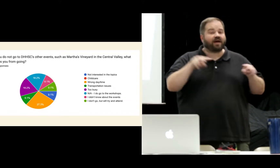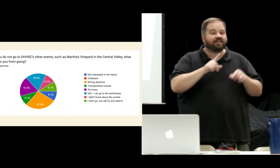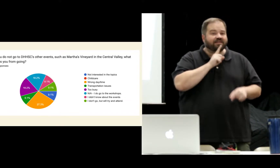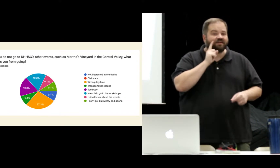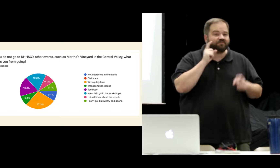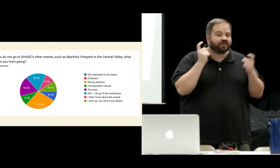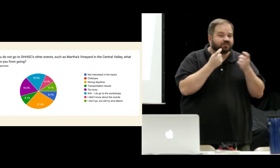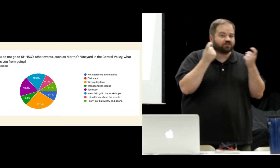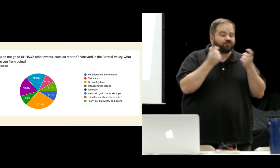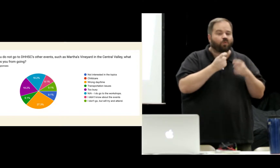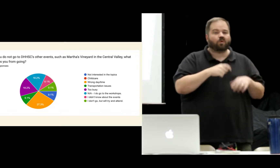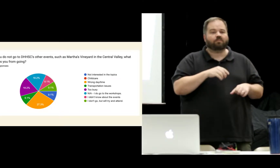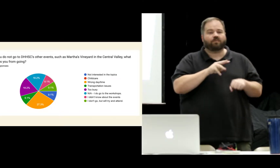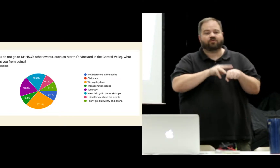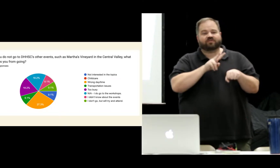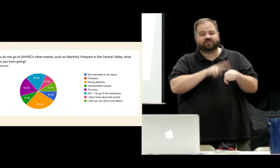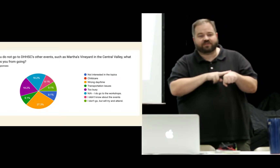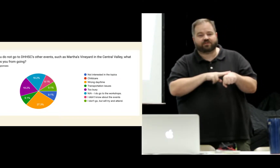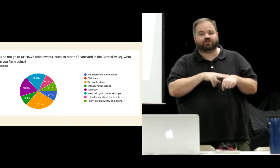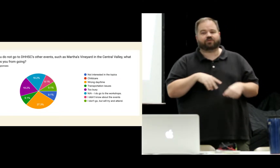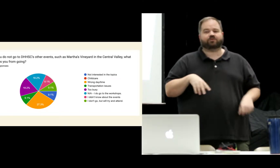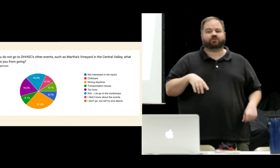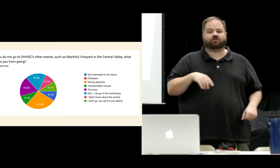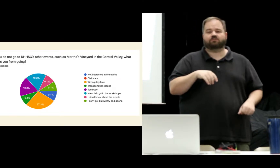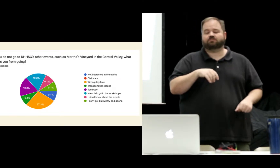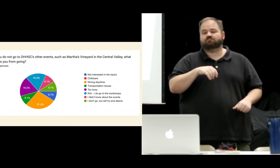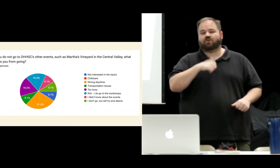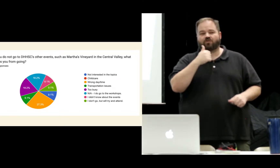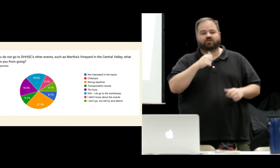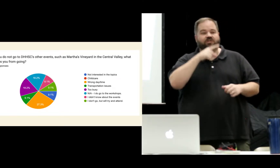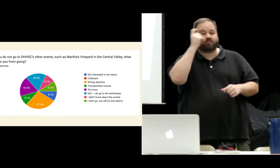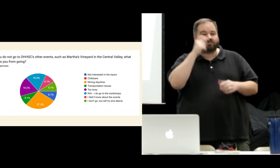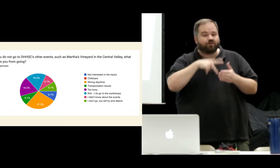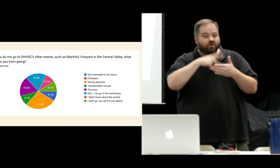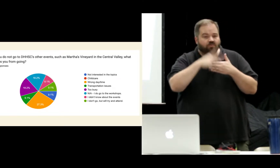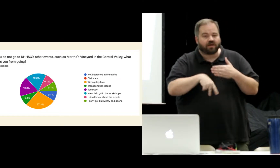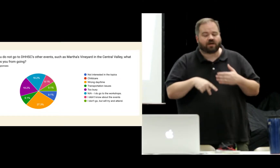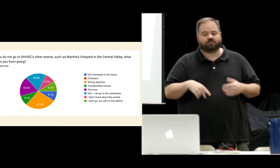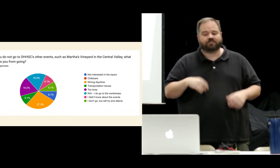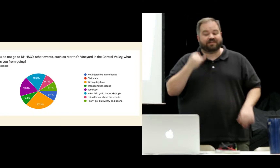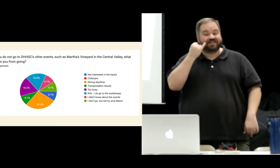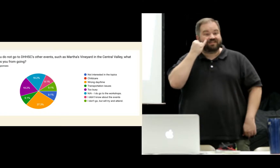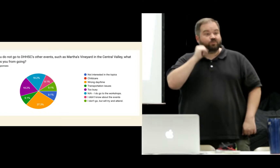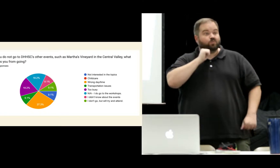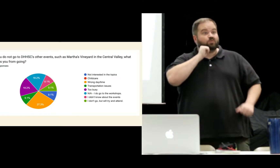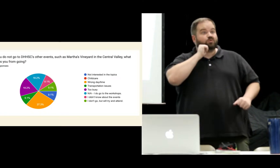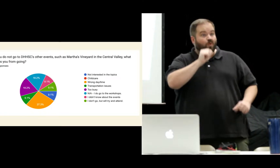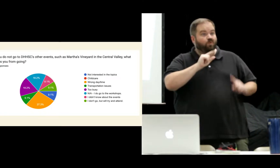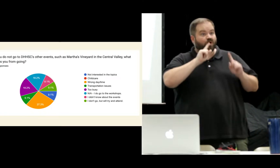And other events too, such as Valley Death Festival, like I said, Martha's Vineyard, our summer